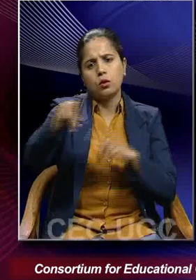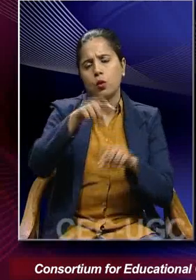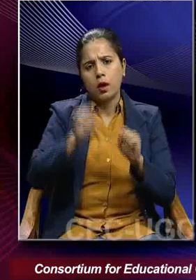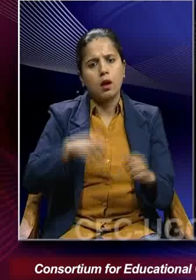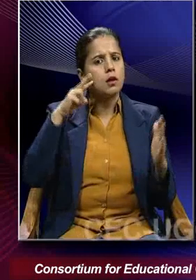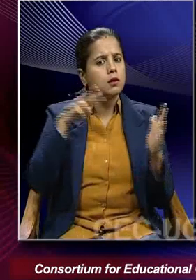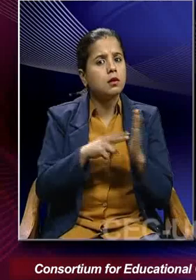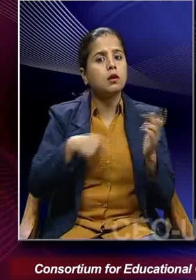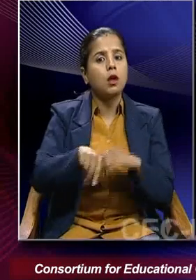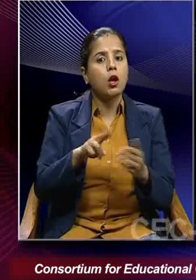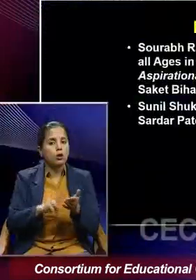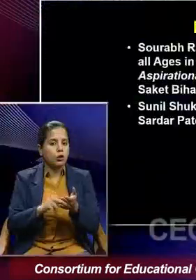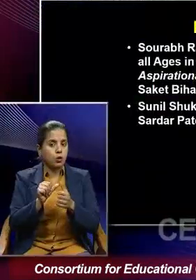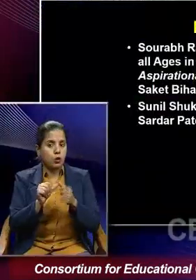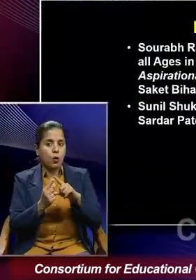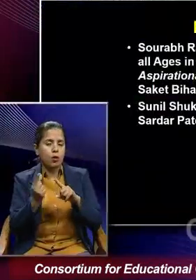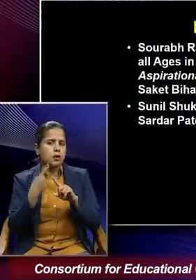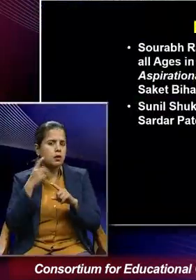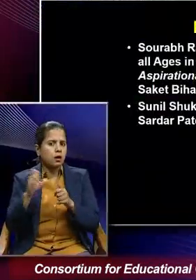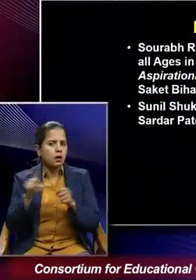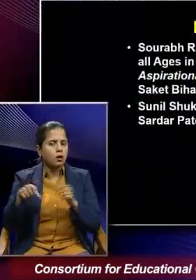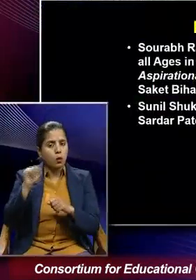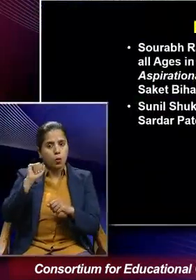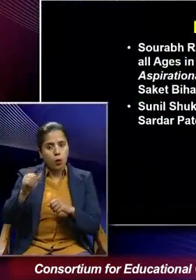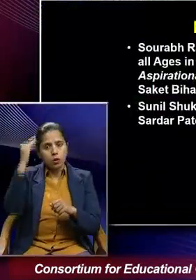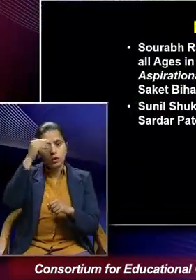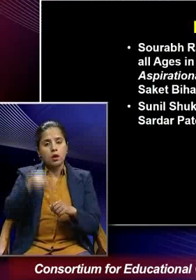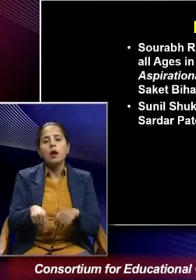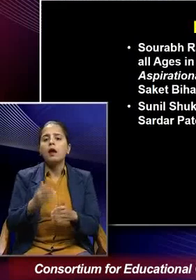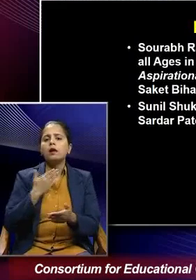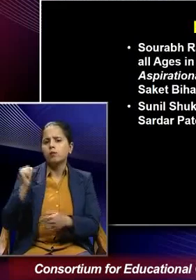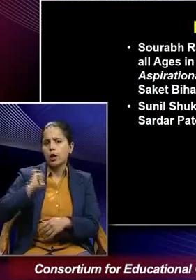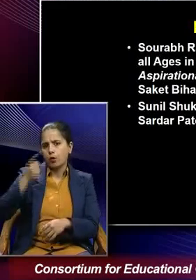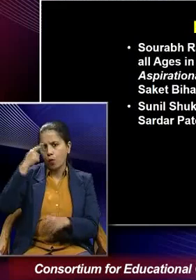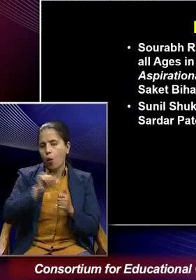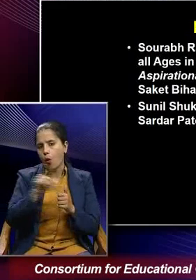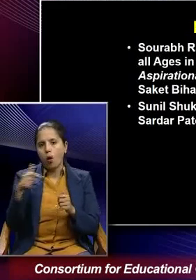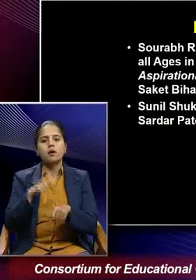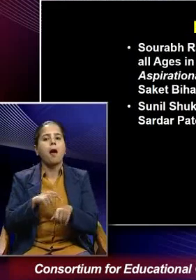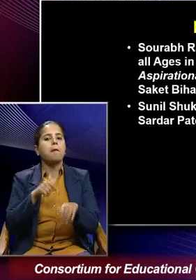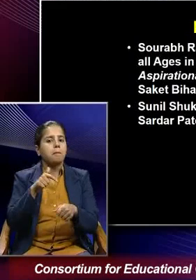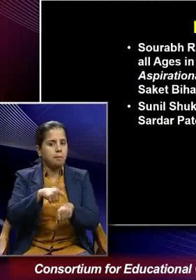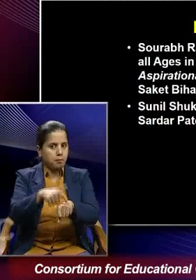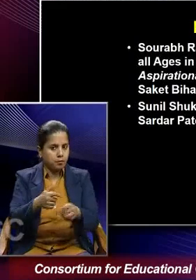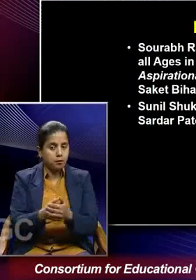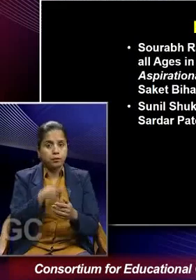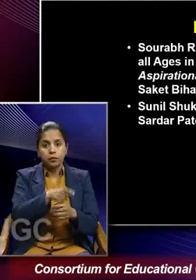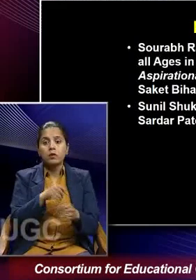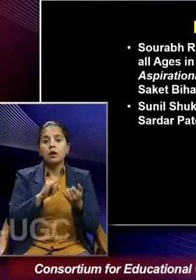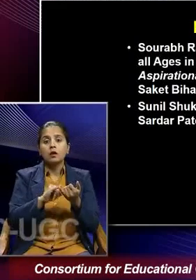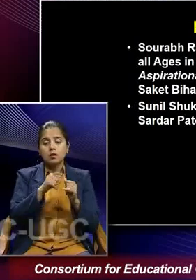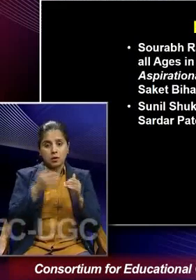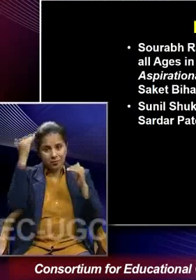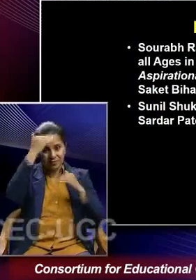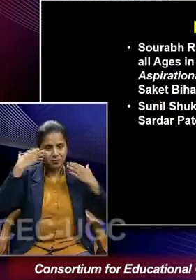to an article by Saurav Ratnu, Sardar Patel, a hero for all ages, in Sardar Patel, Builder of Aspirational